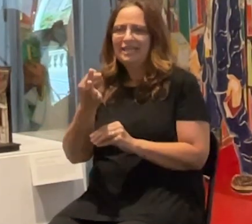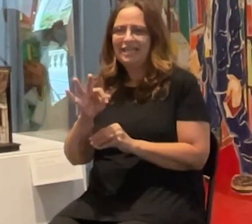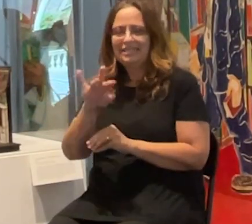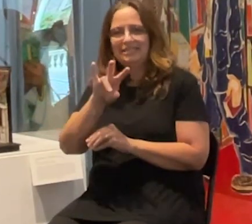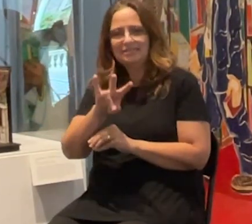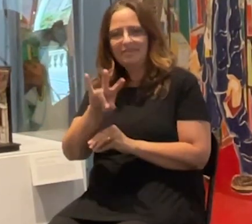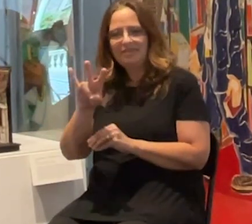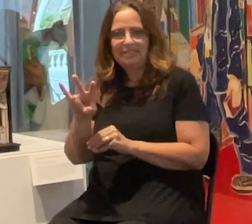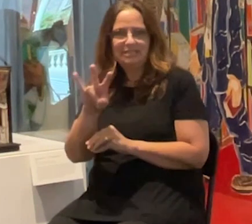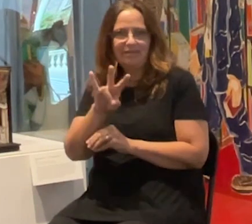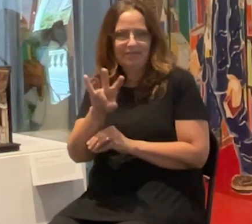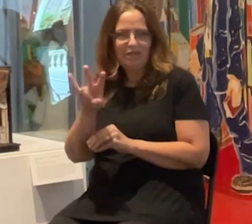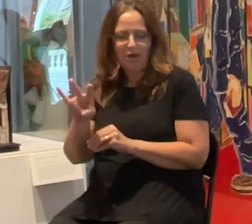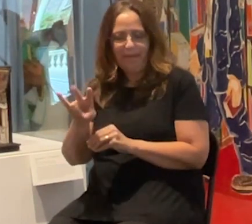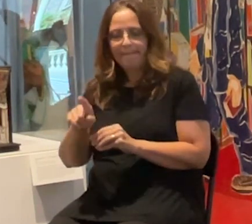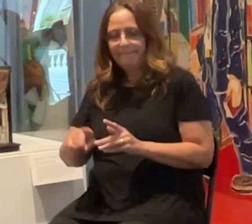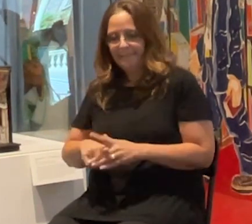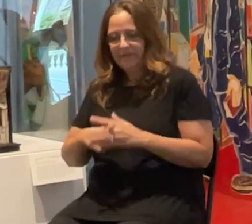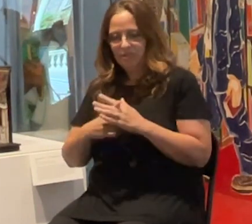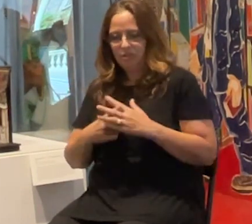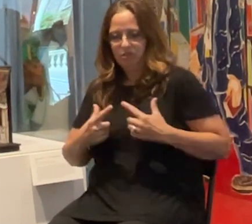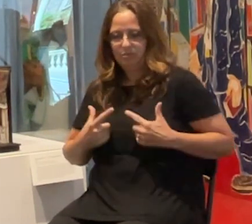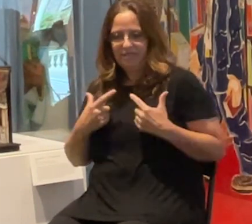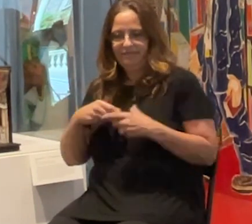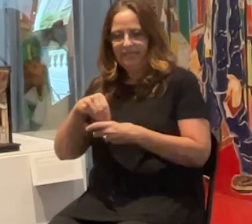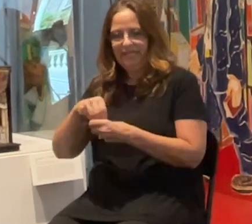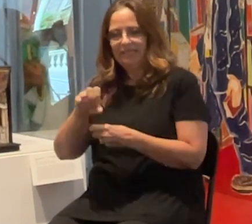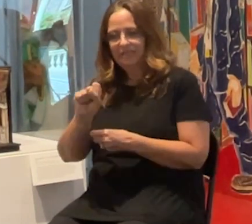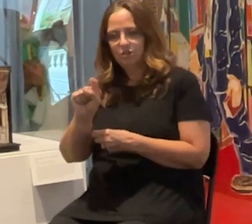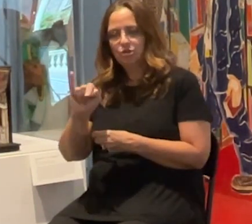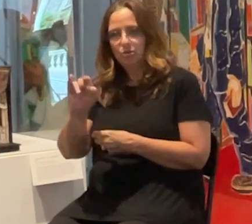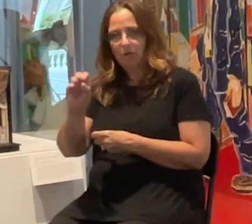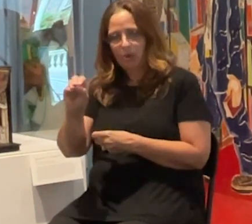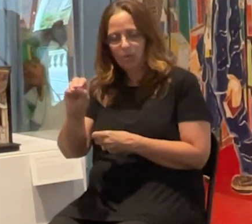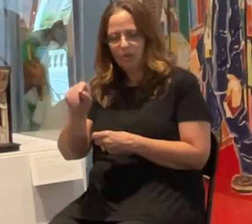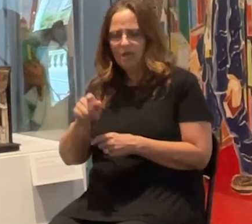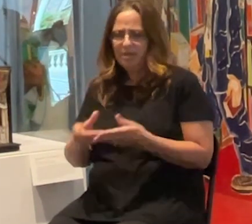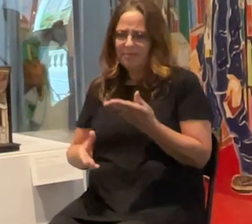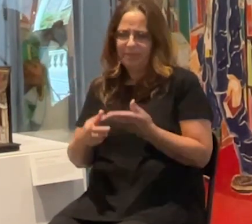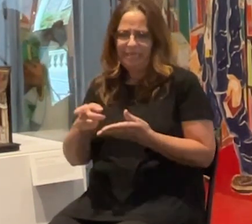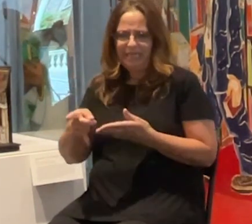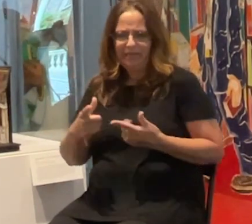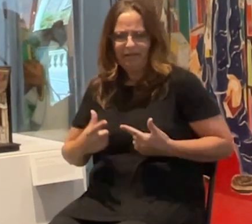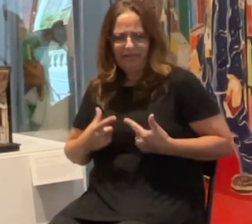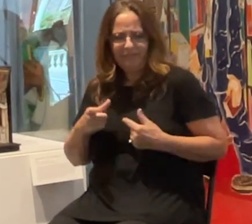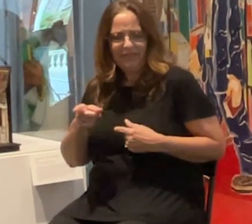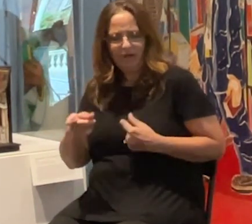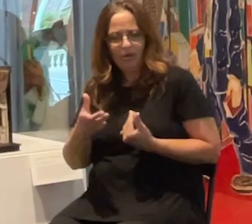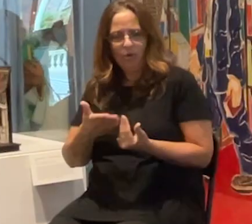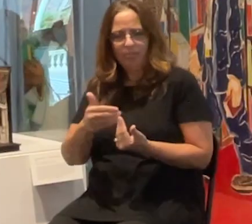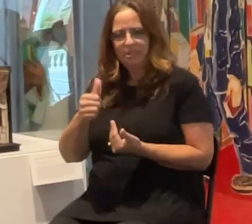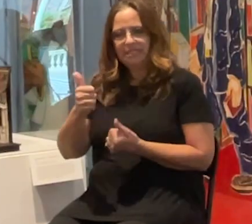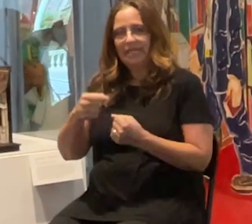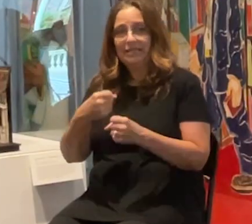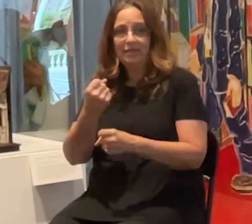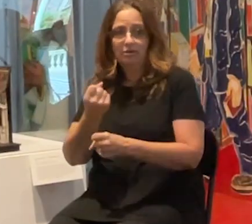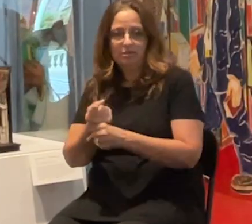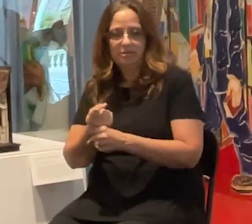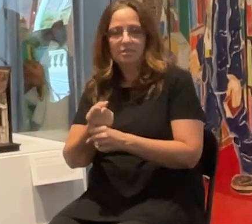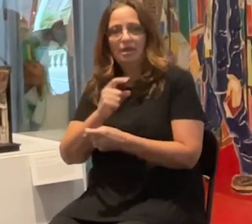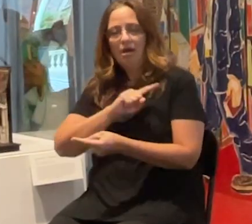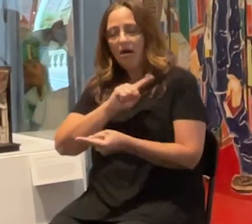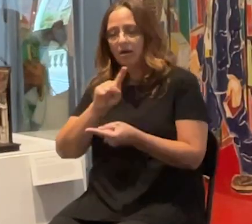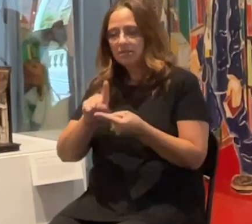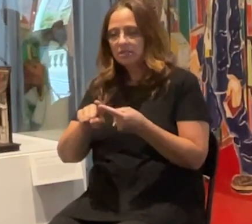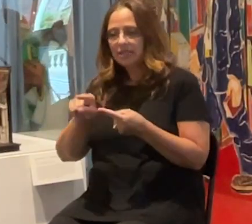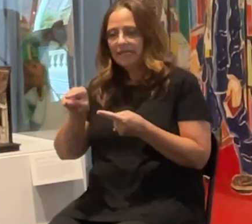1977 or so that he started living there for a little while. And he probably lived there for about almost 10 years until him